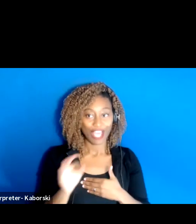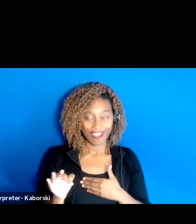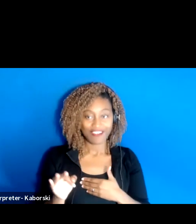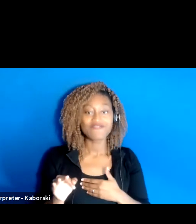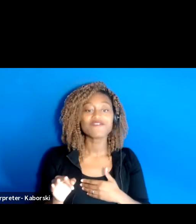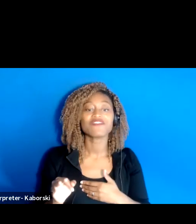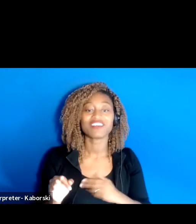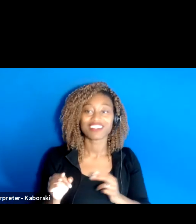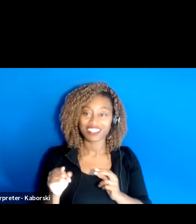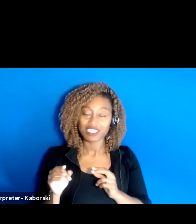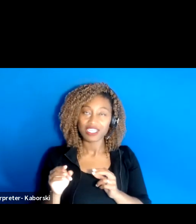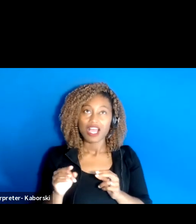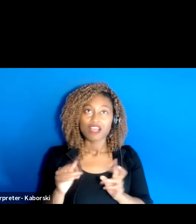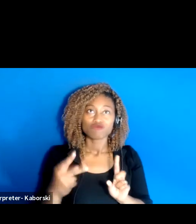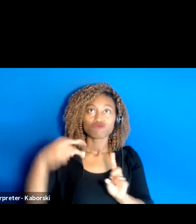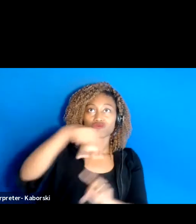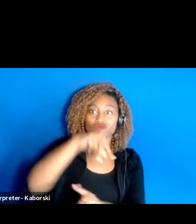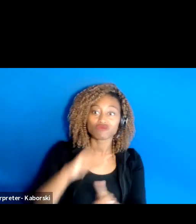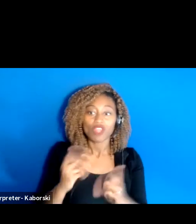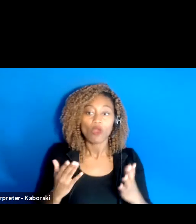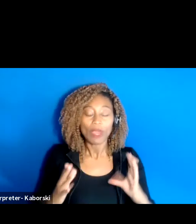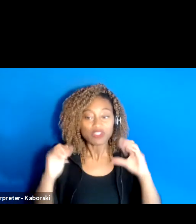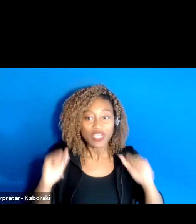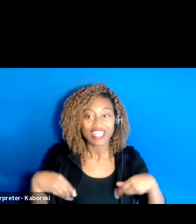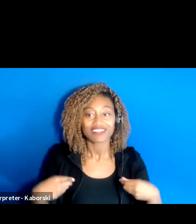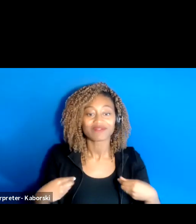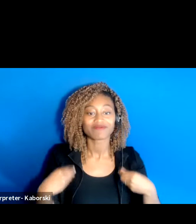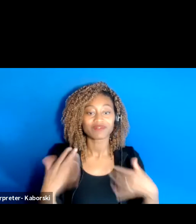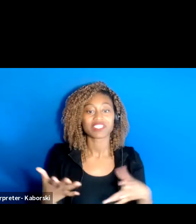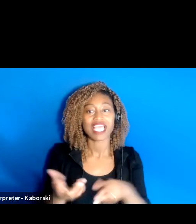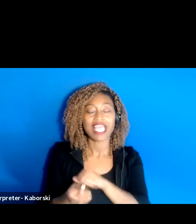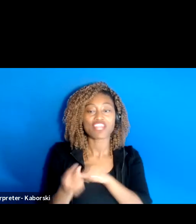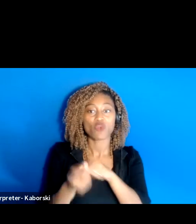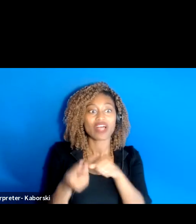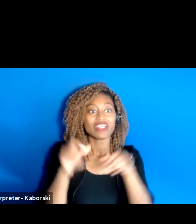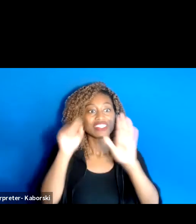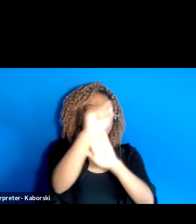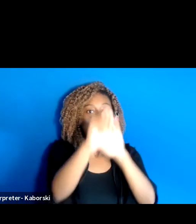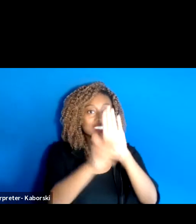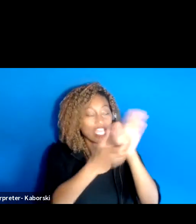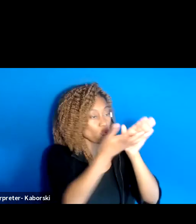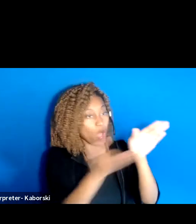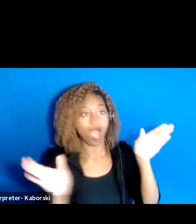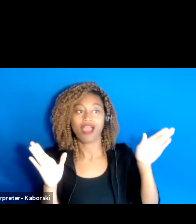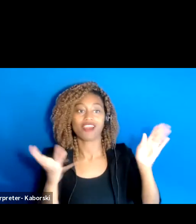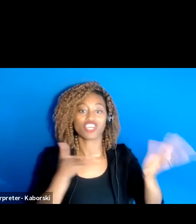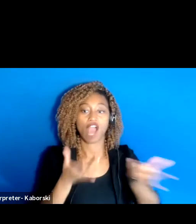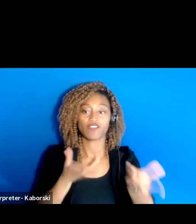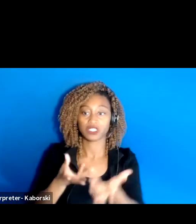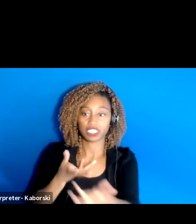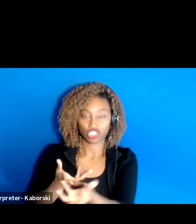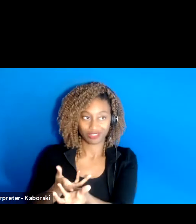looking at ways that we could have an annual statewide conversation on